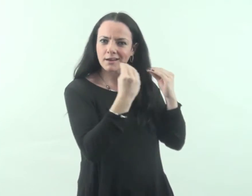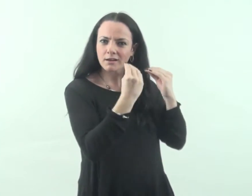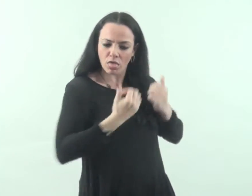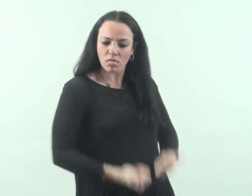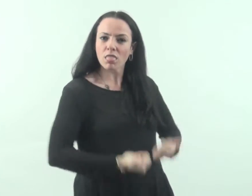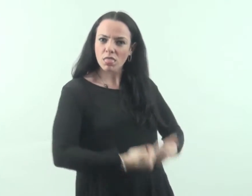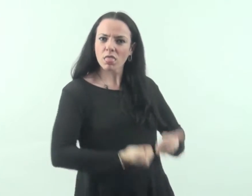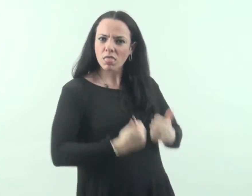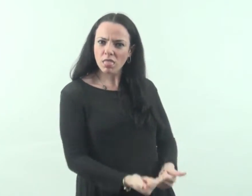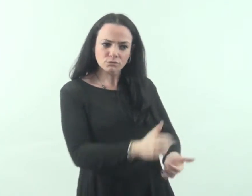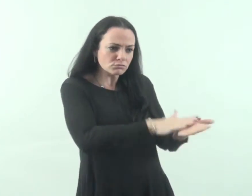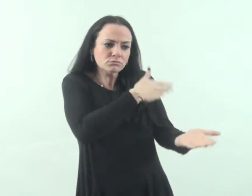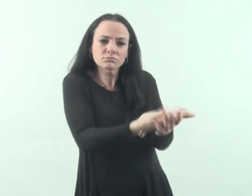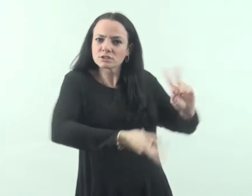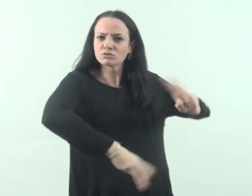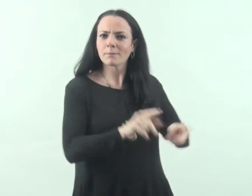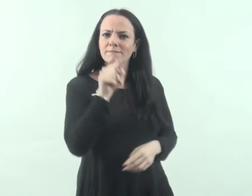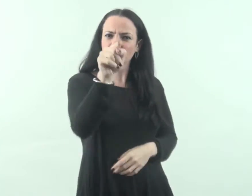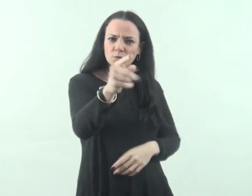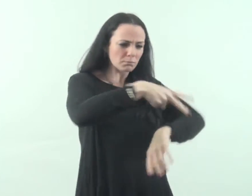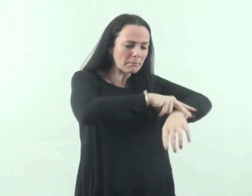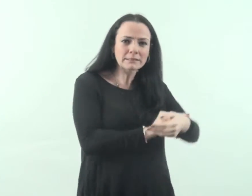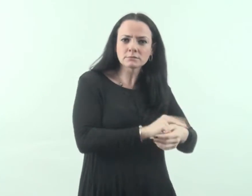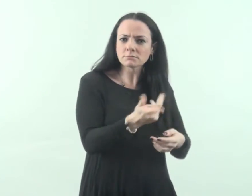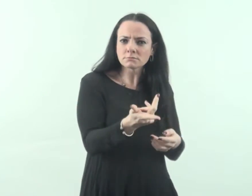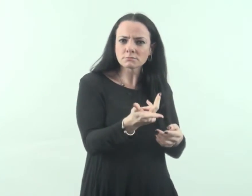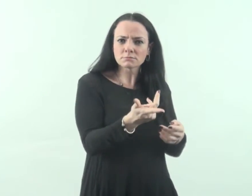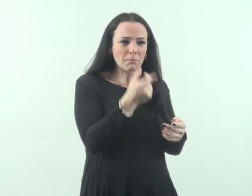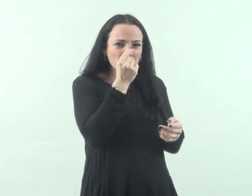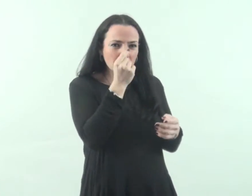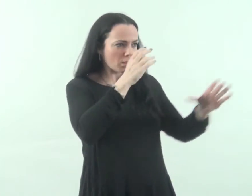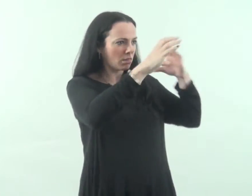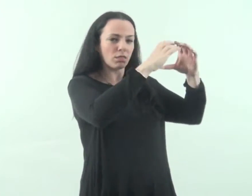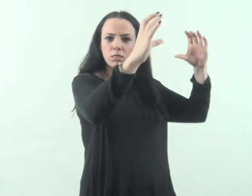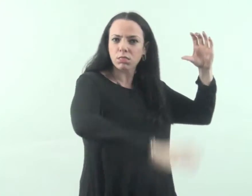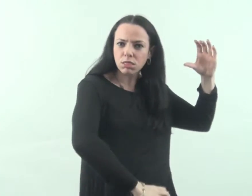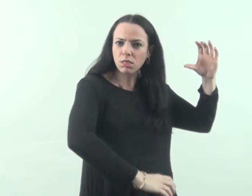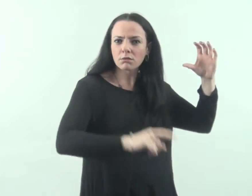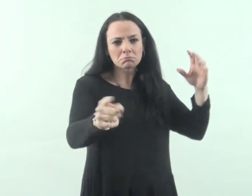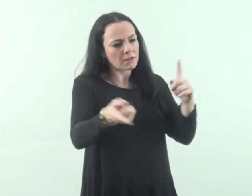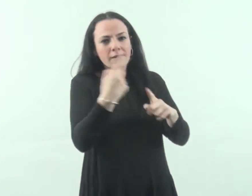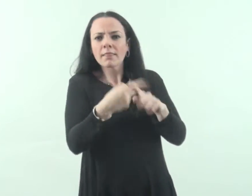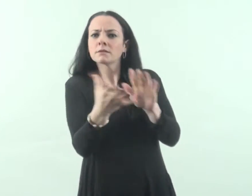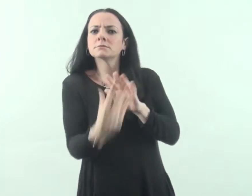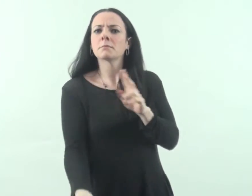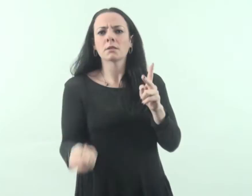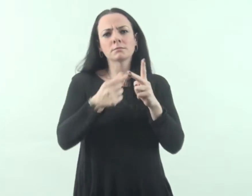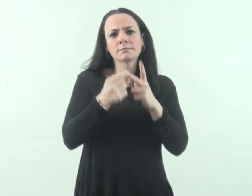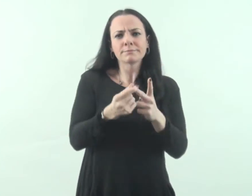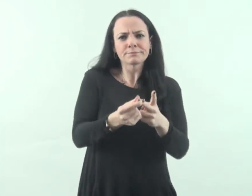qualifications, no training? Would you trust them to interpret for you in a police situation? There could be a communication breakdown. For